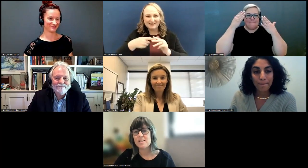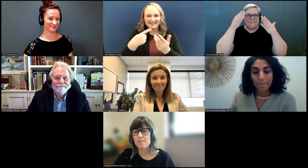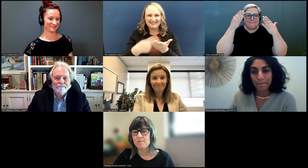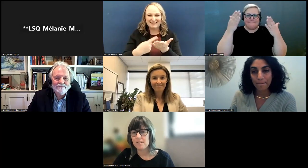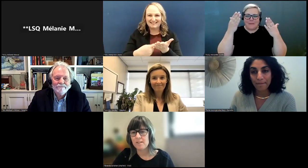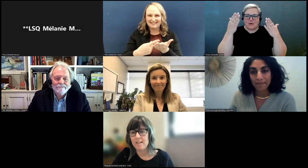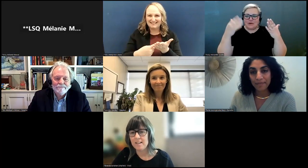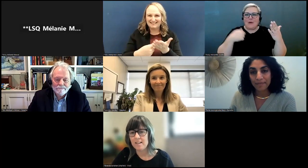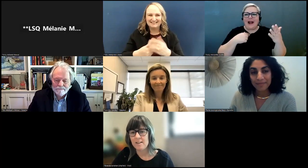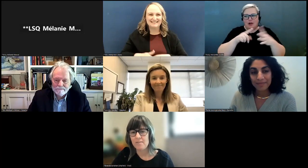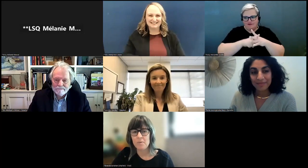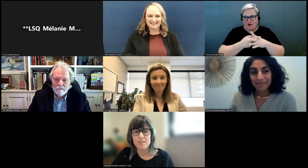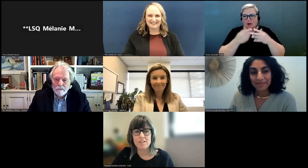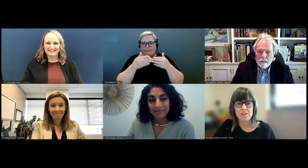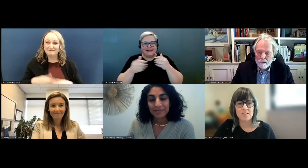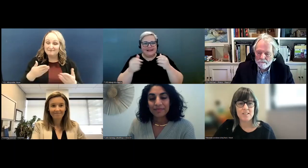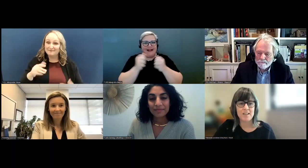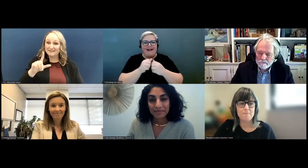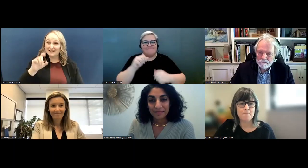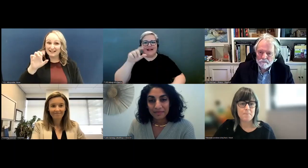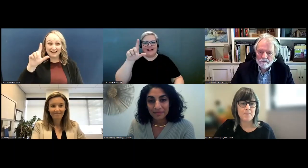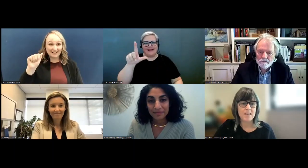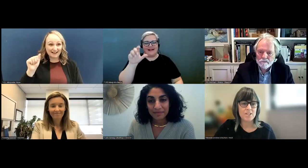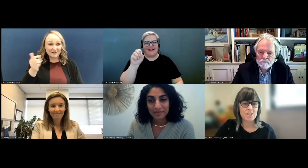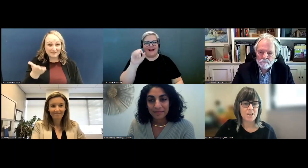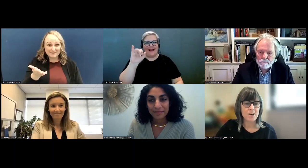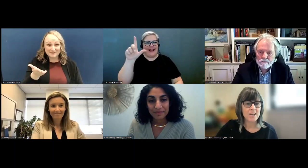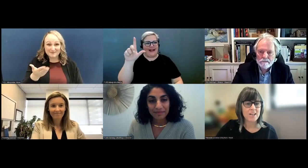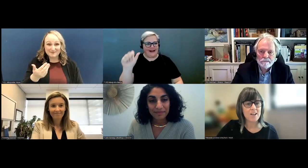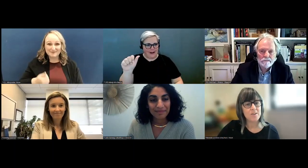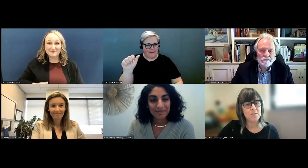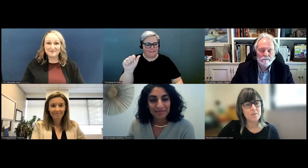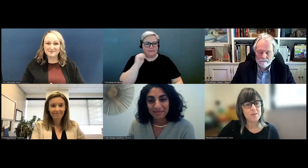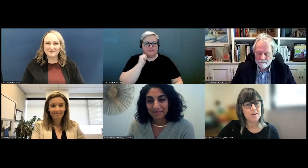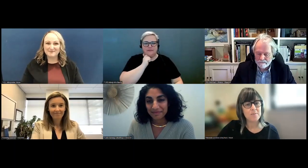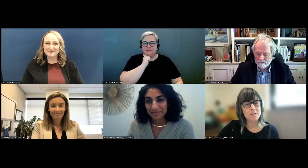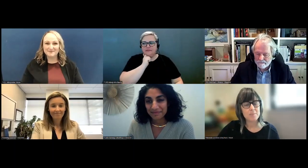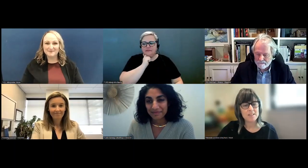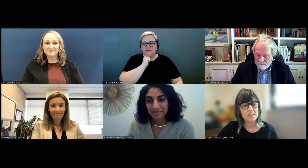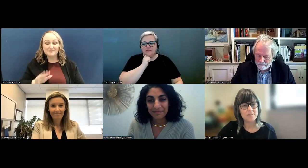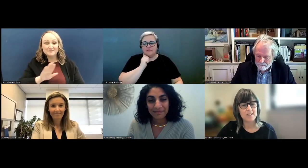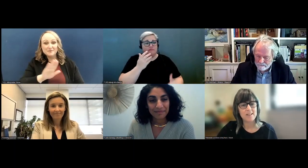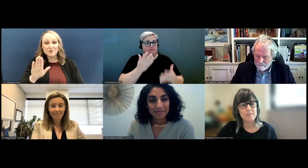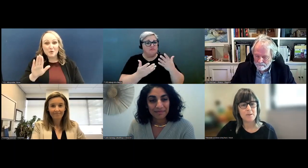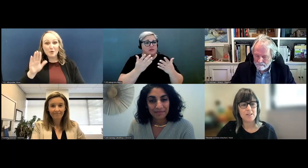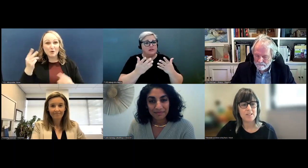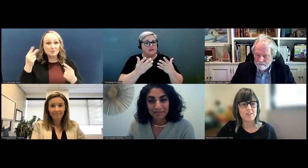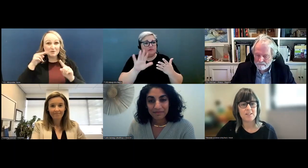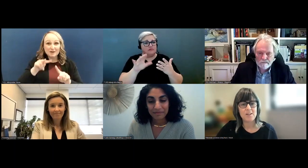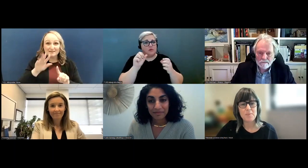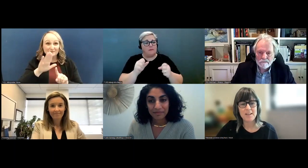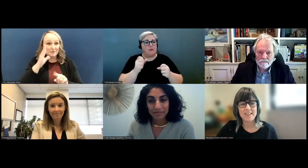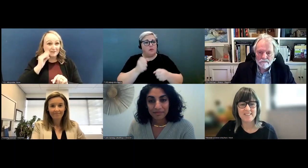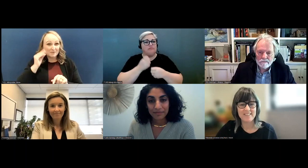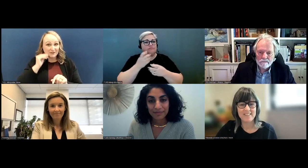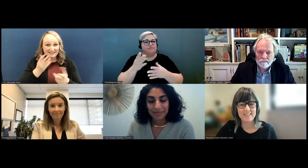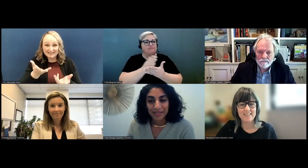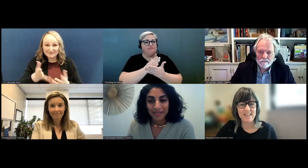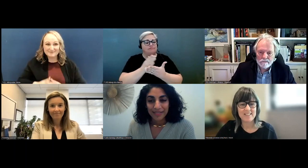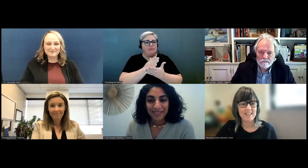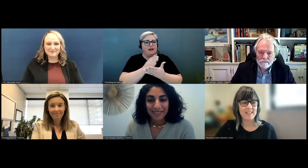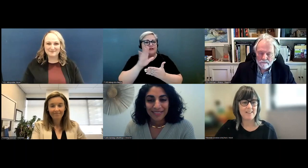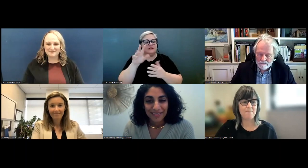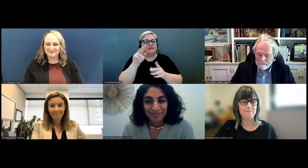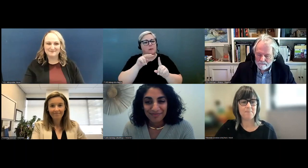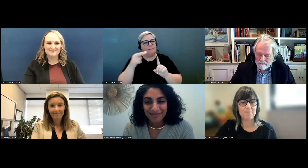We're going to start with Layla. If you want to start sharing your perspective and experience on this topic.